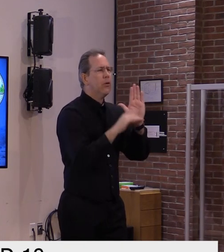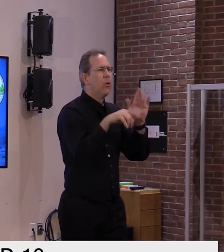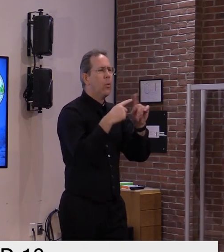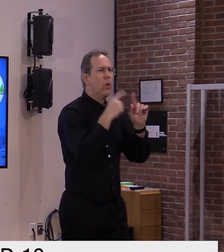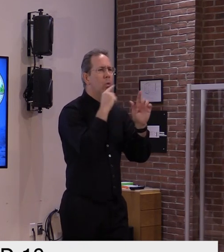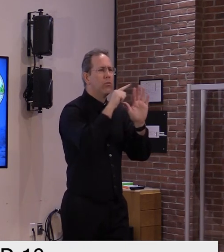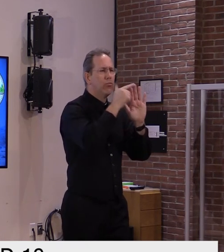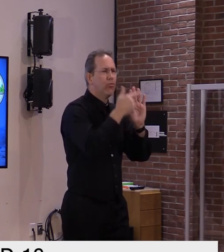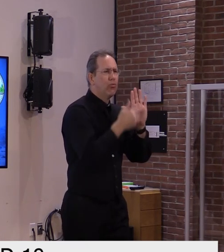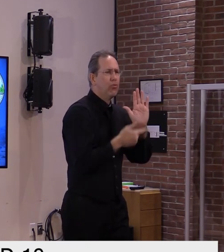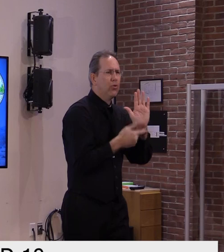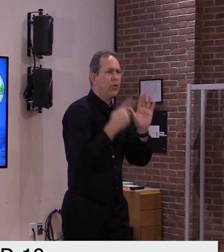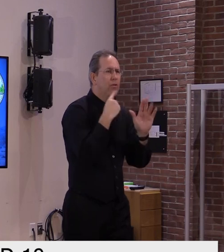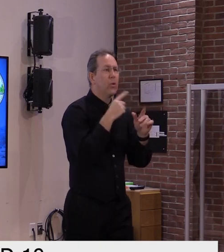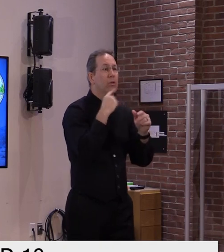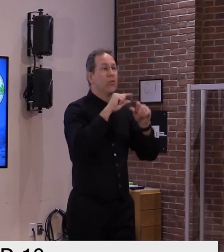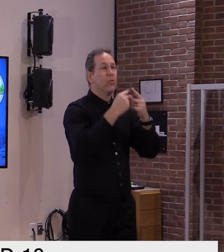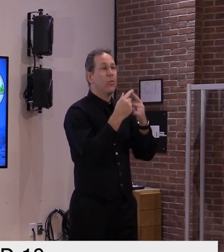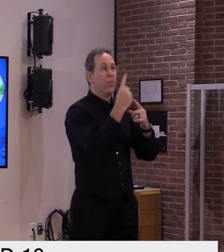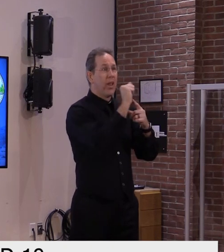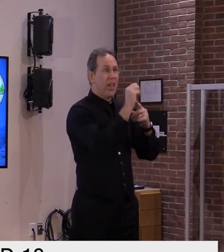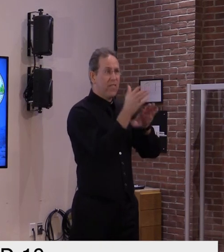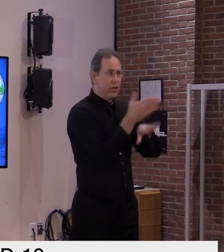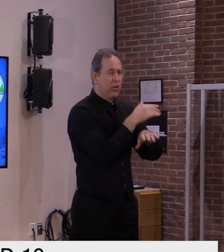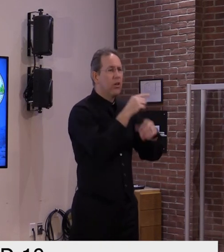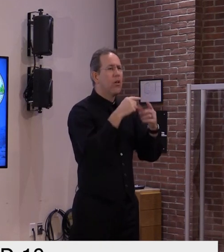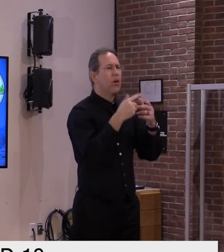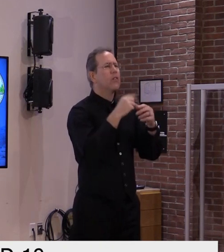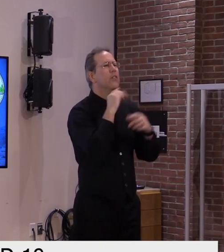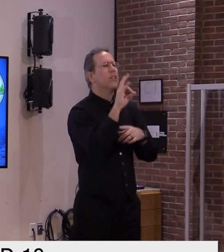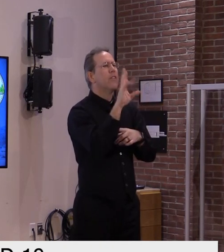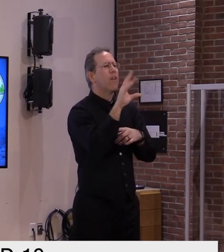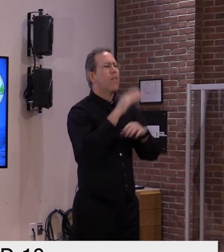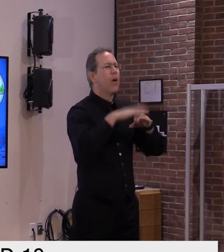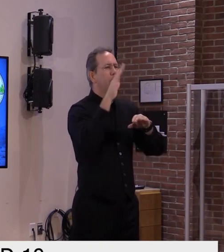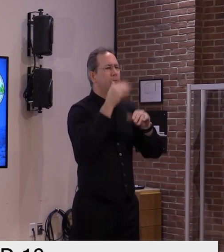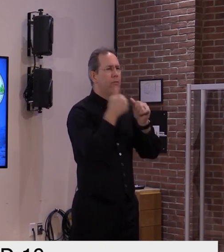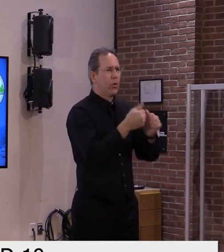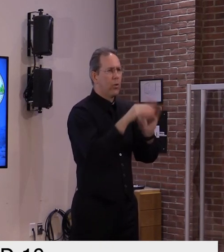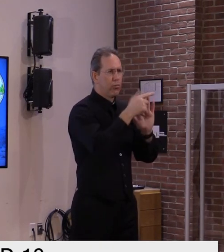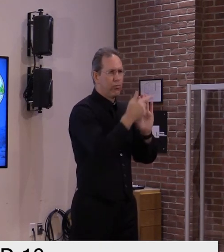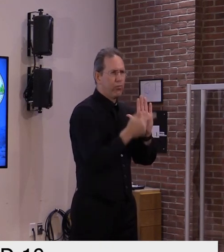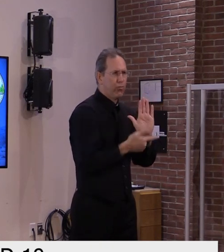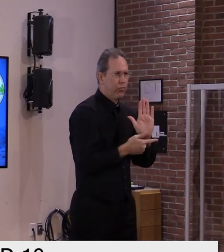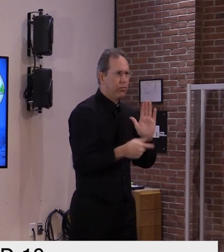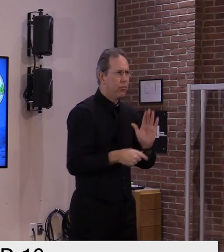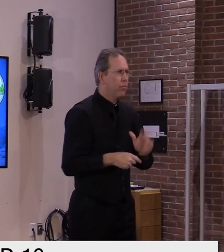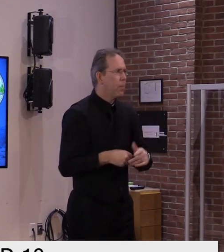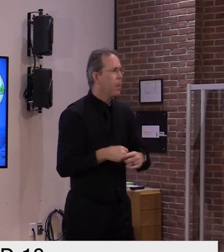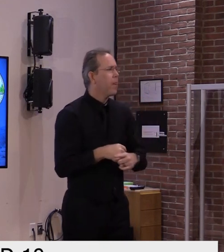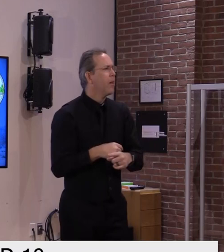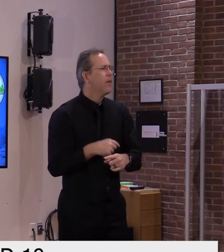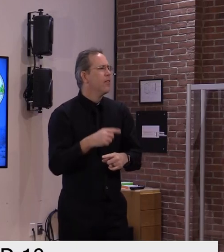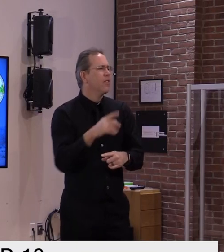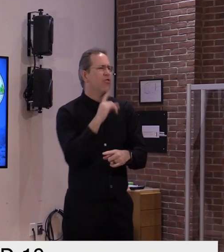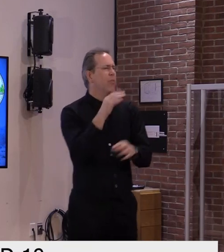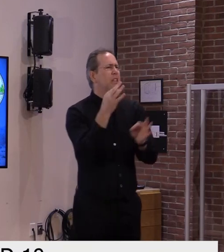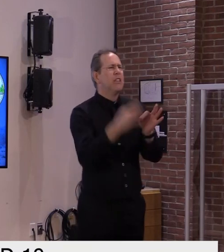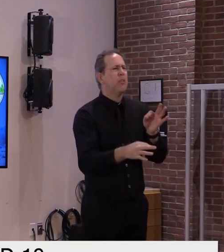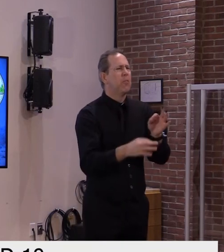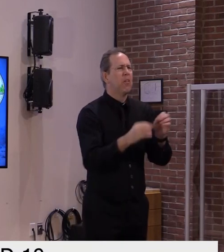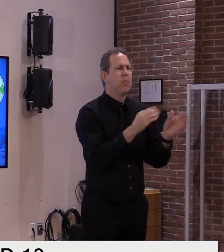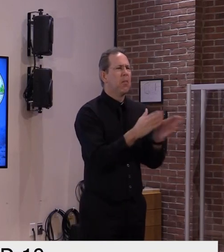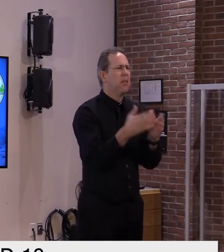terms of 75-plus. Yeah, it'll be fairly simple, though, Calvin. I mean, in terms of the age banding, that's